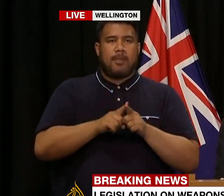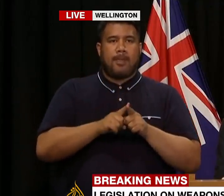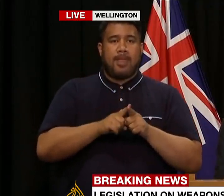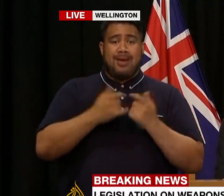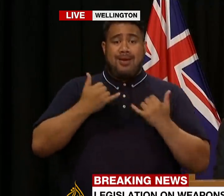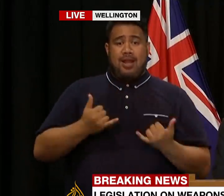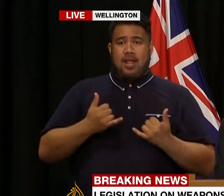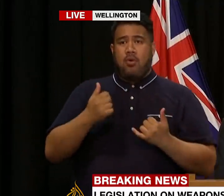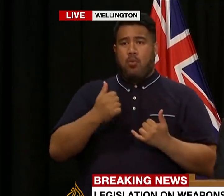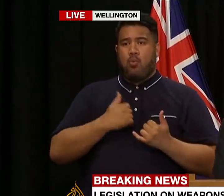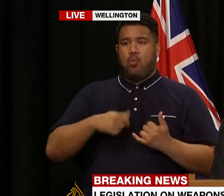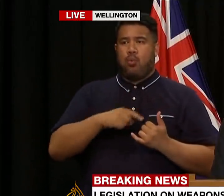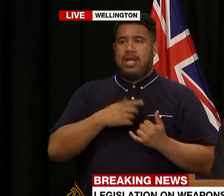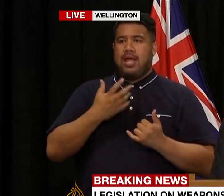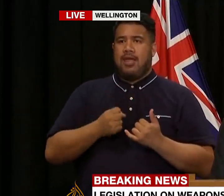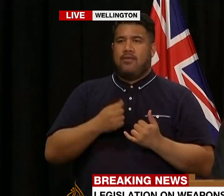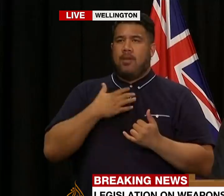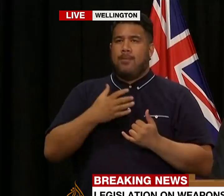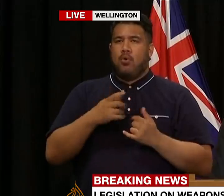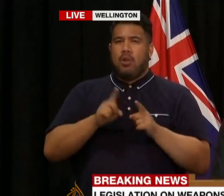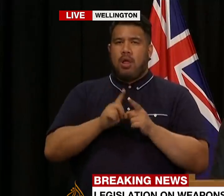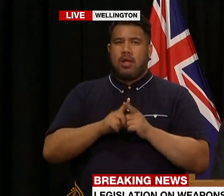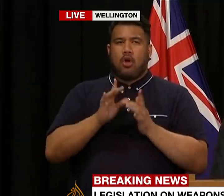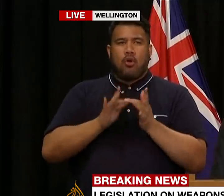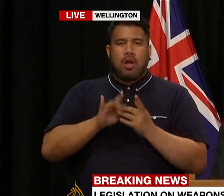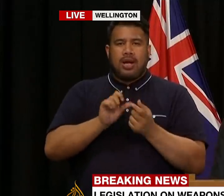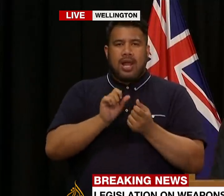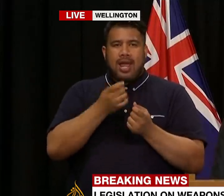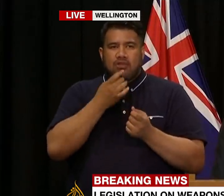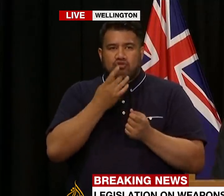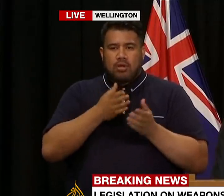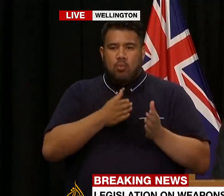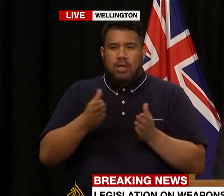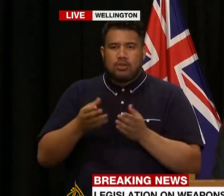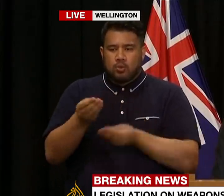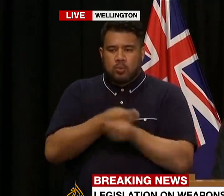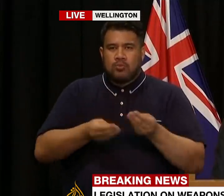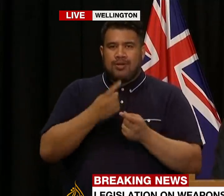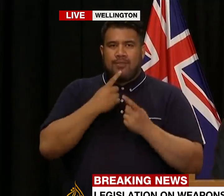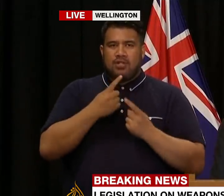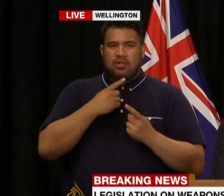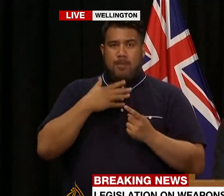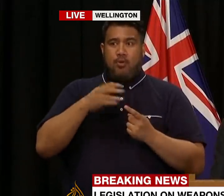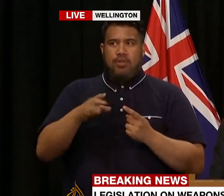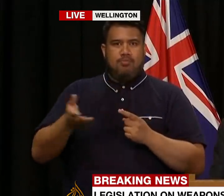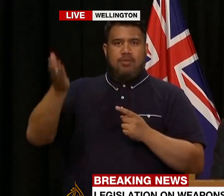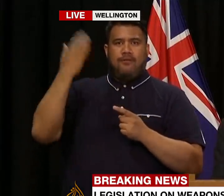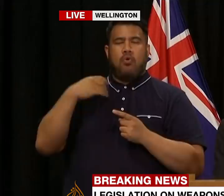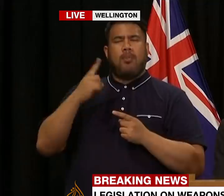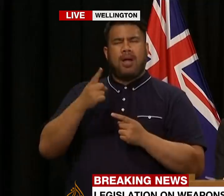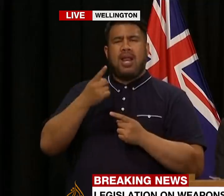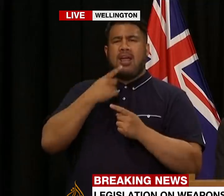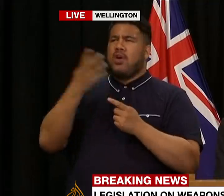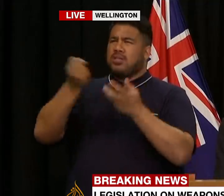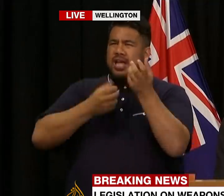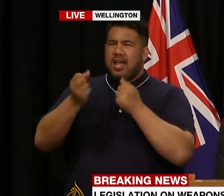more electronic means of operating than they would have then. But we are taking some advice, particularly around things like when you